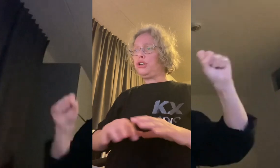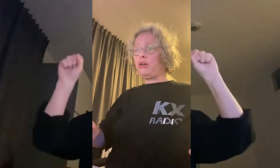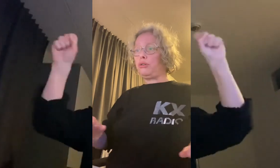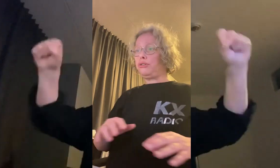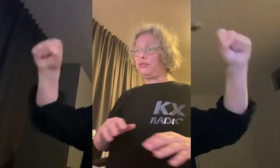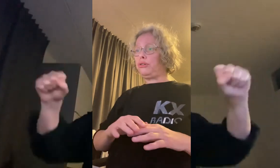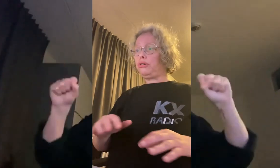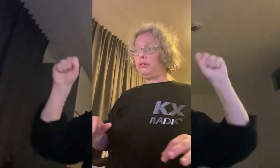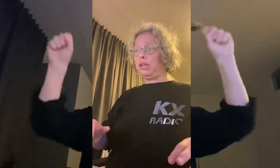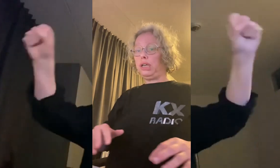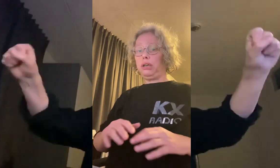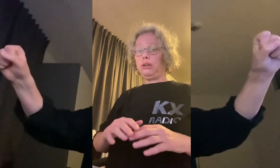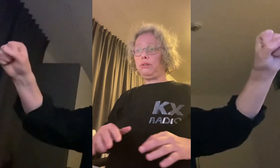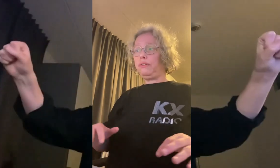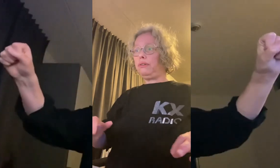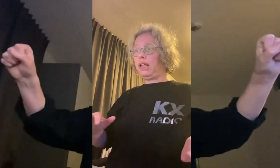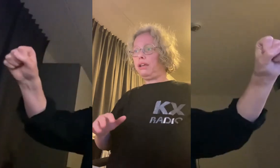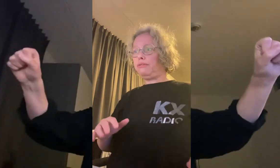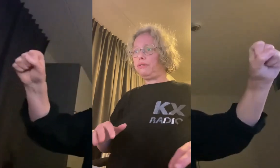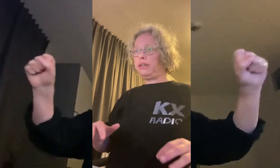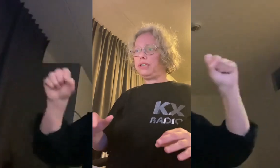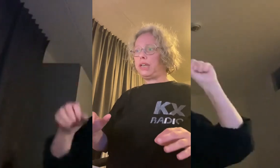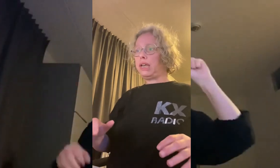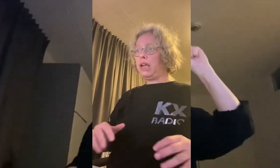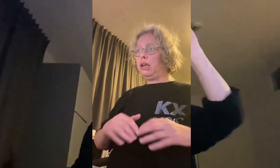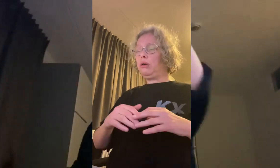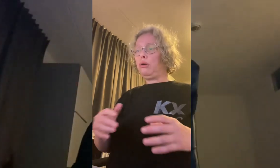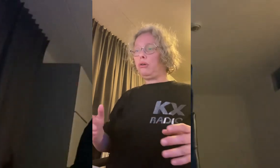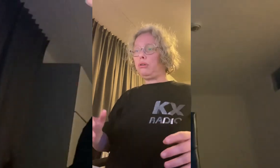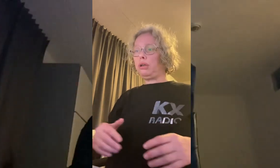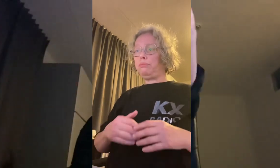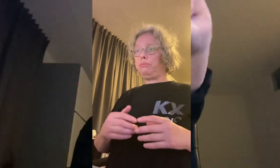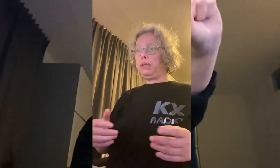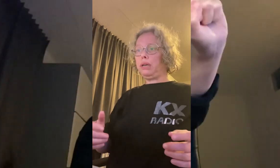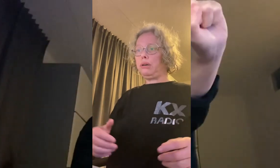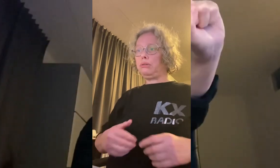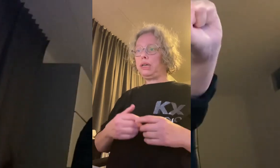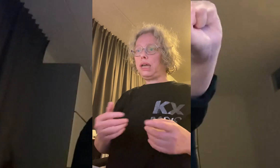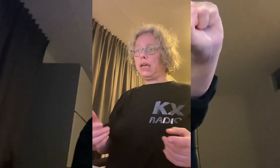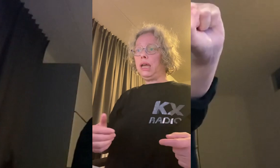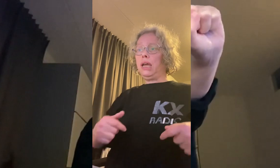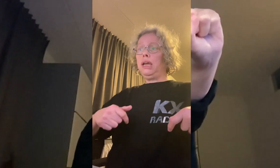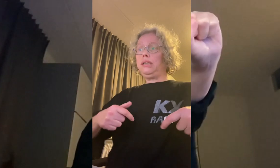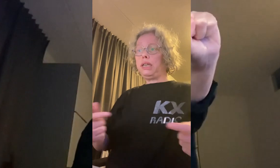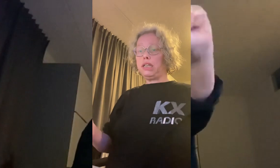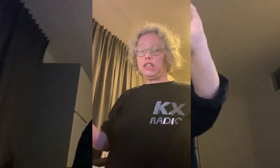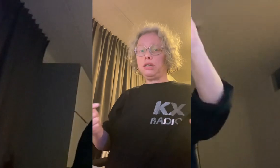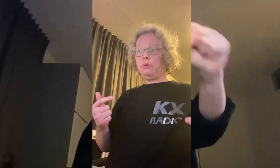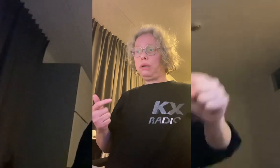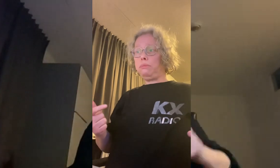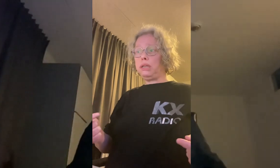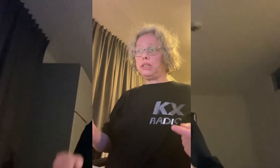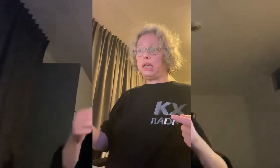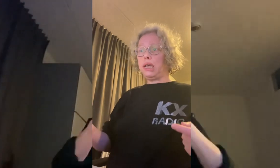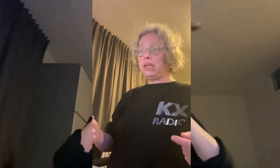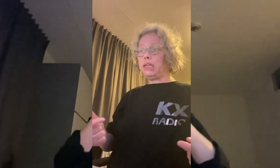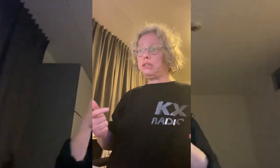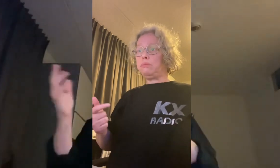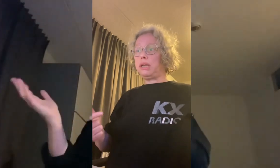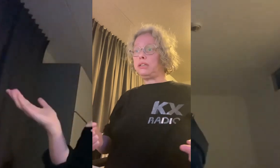not earlier will everything gonna be okay. This Women's Day is meant